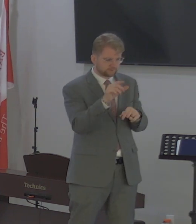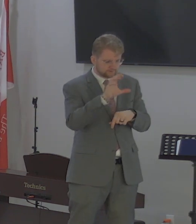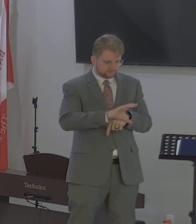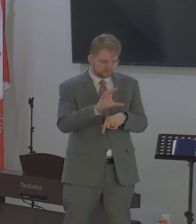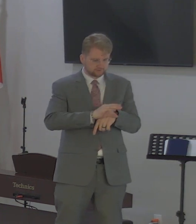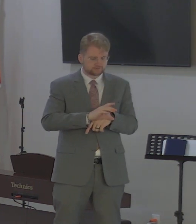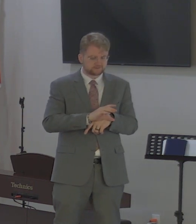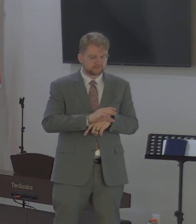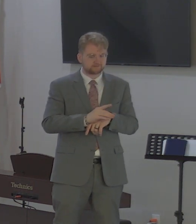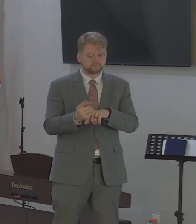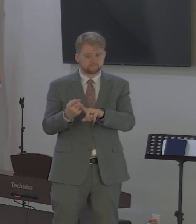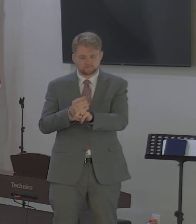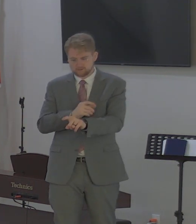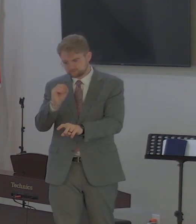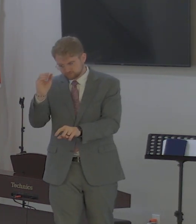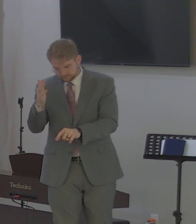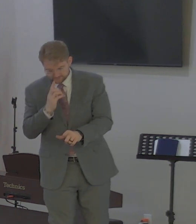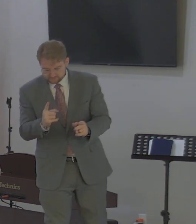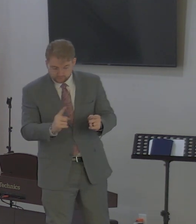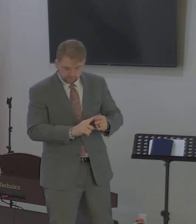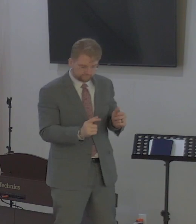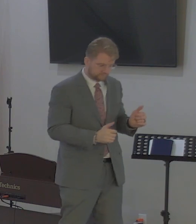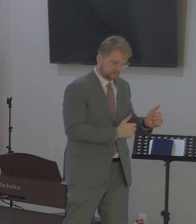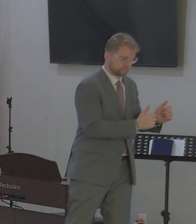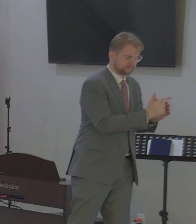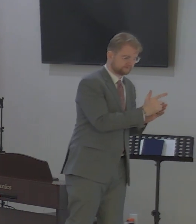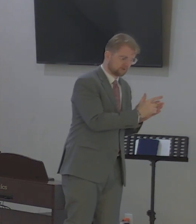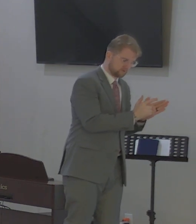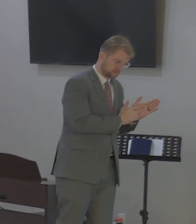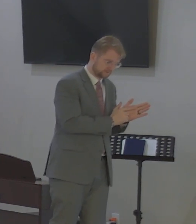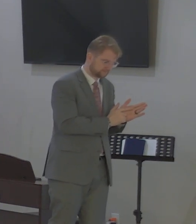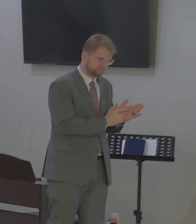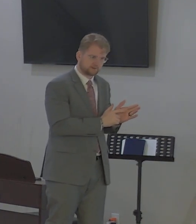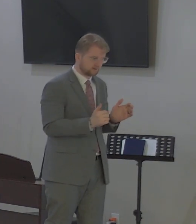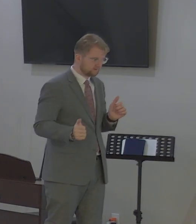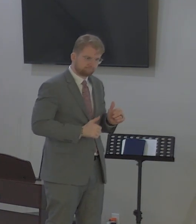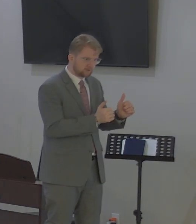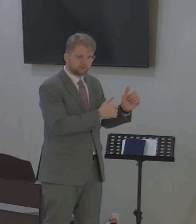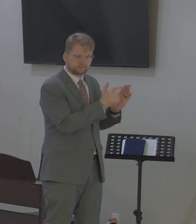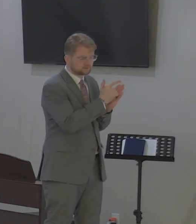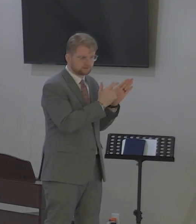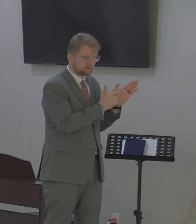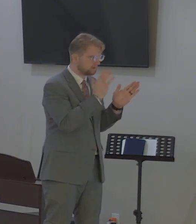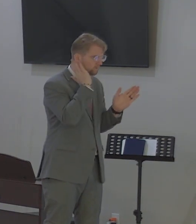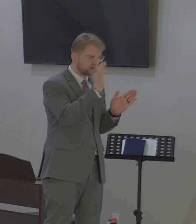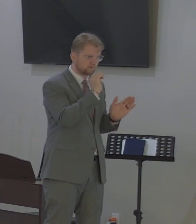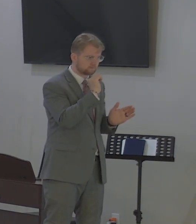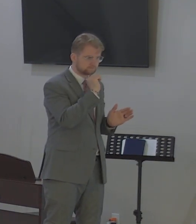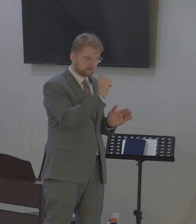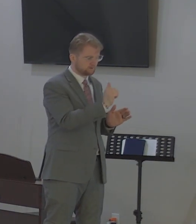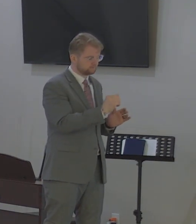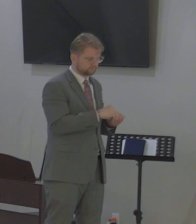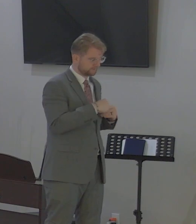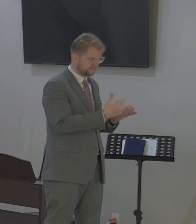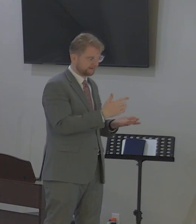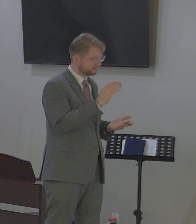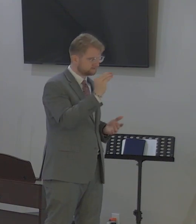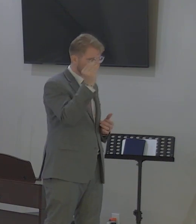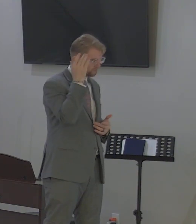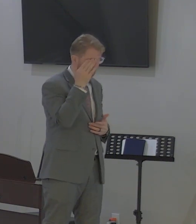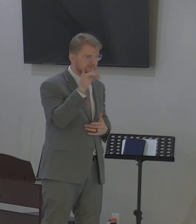Now, I do want you to understand there's no amount of following the law that will provide us any grace. James tells us if you're guilty of one, you're guilty of all of